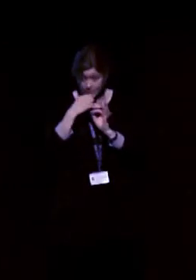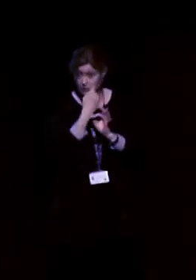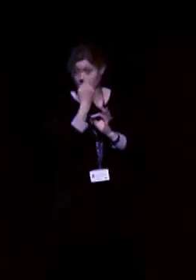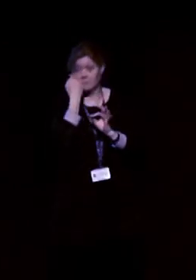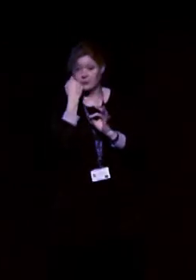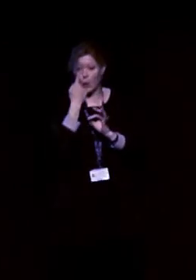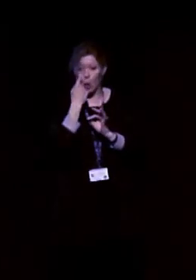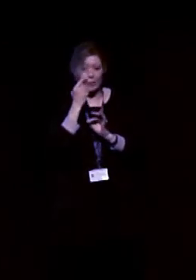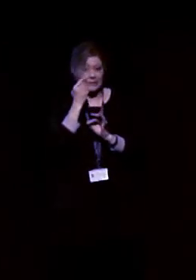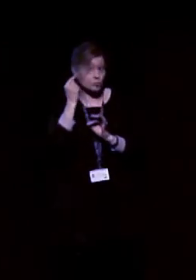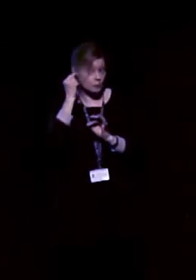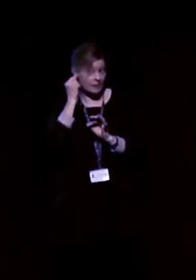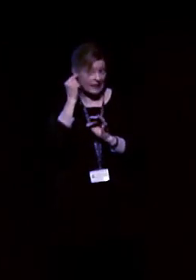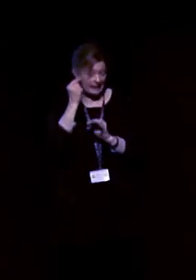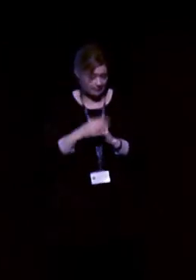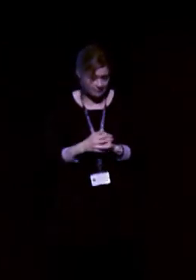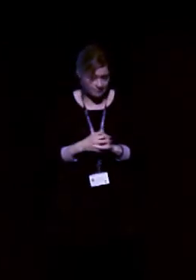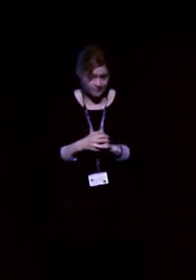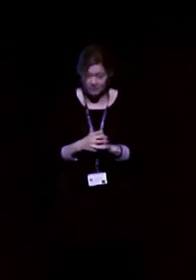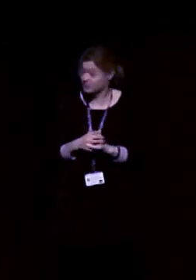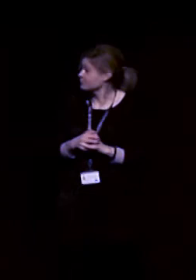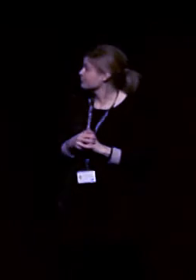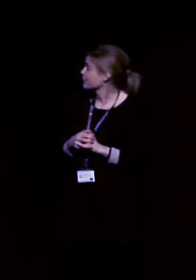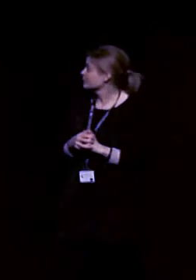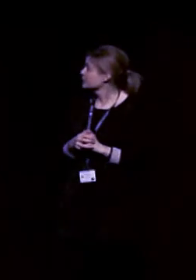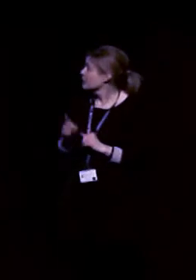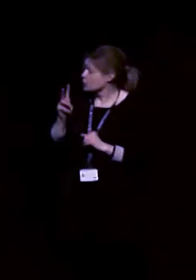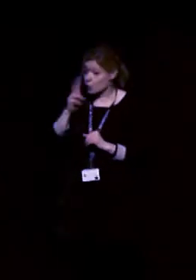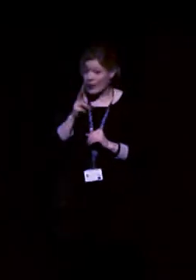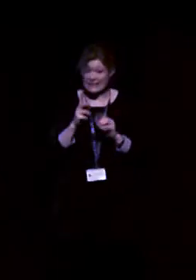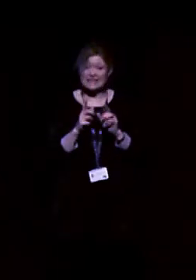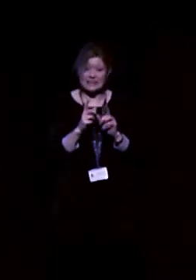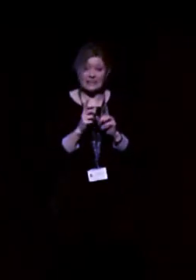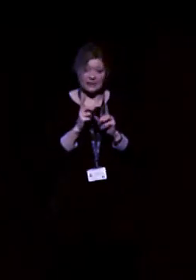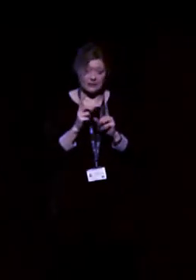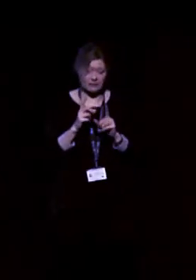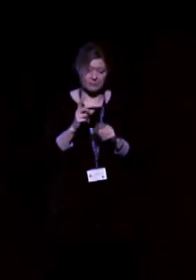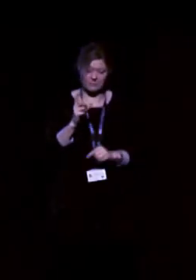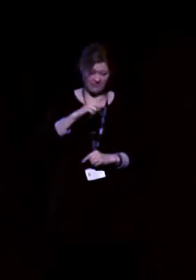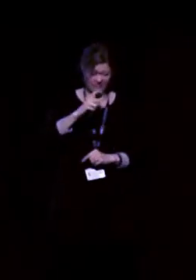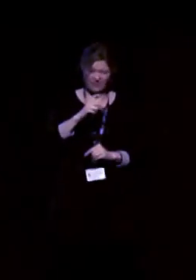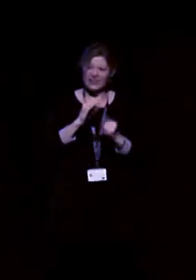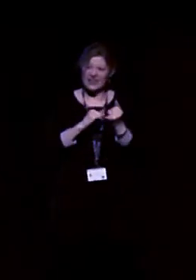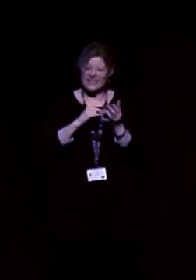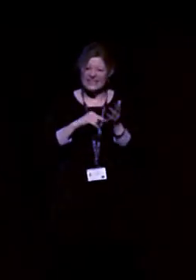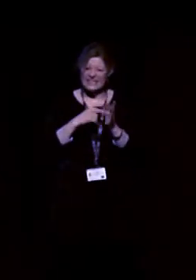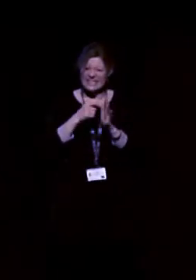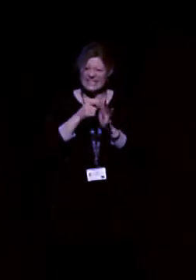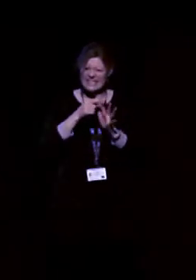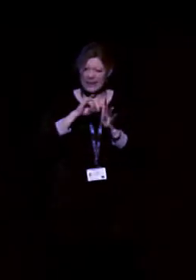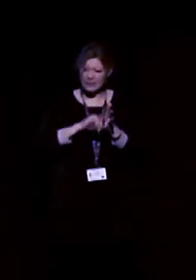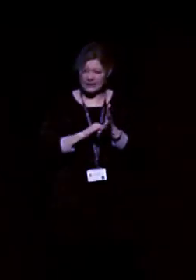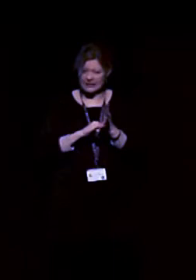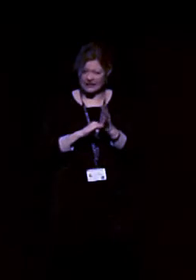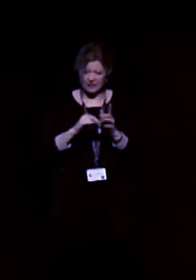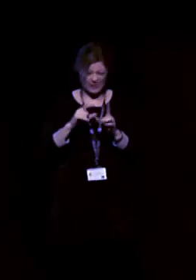And one can see the stapes, or the little arch of the stapes,